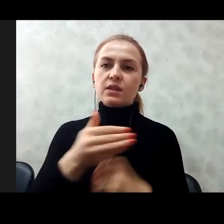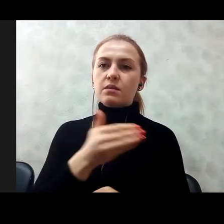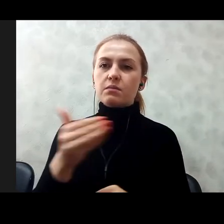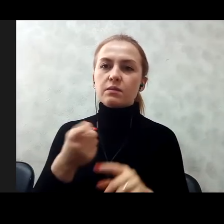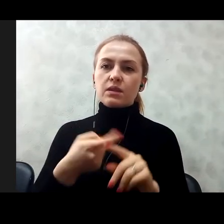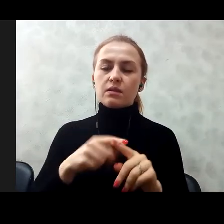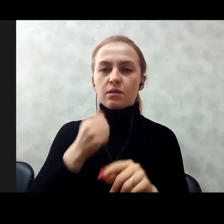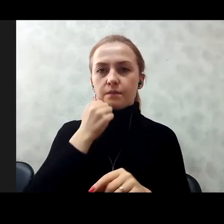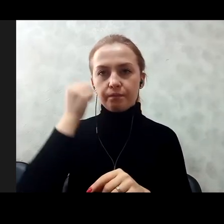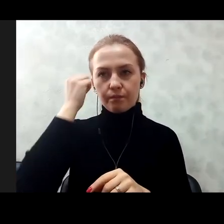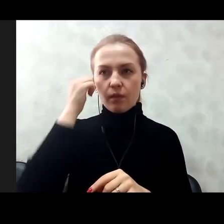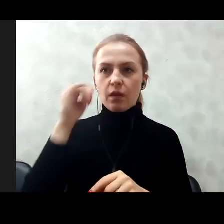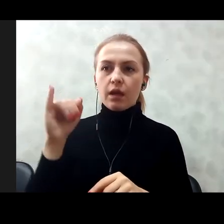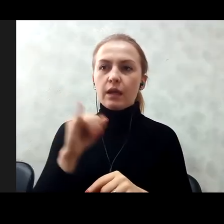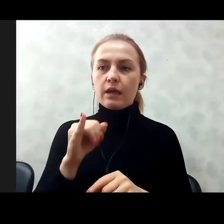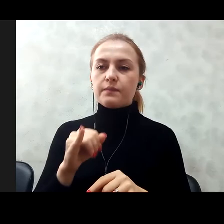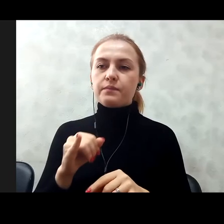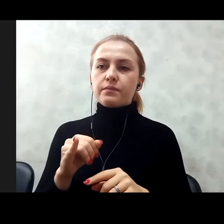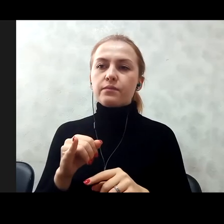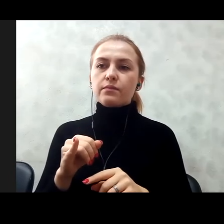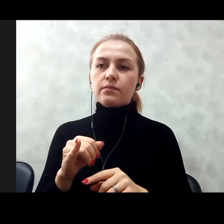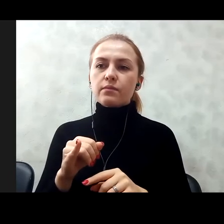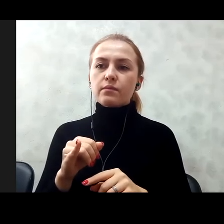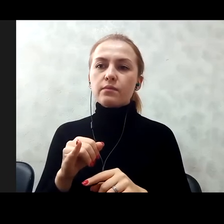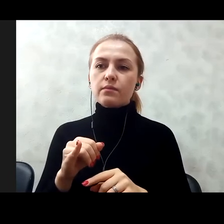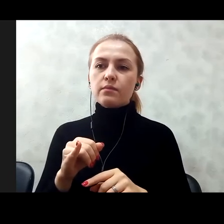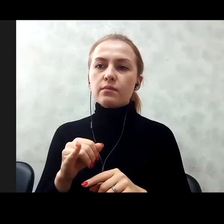for which I'm very thankful to all of them.